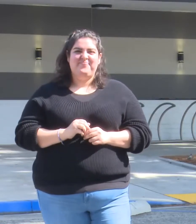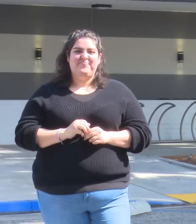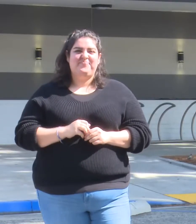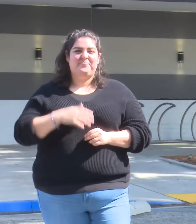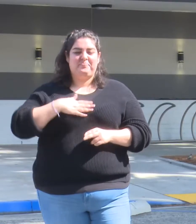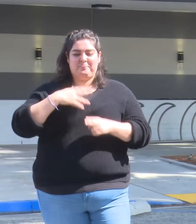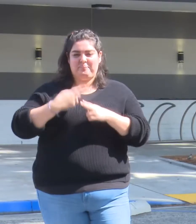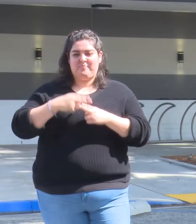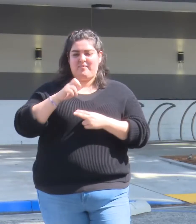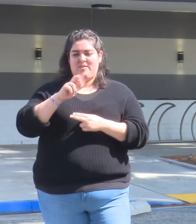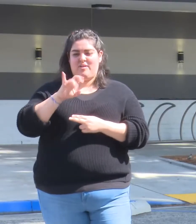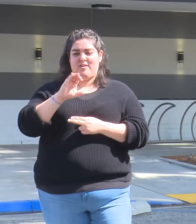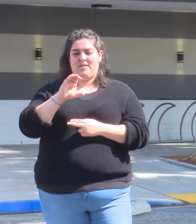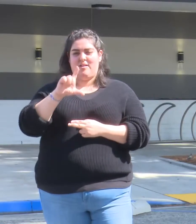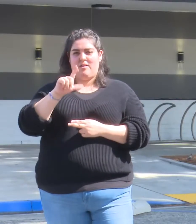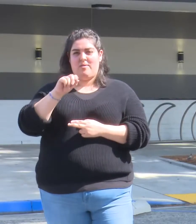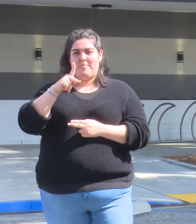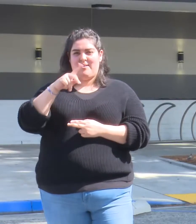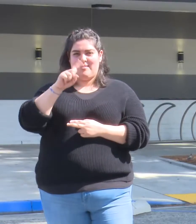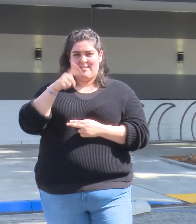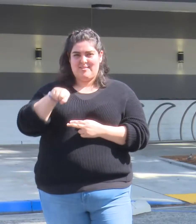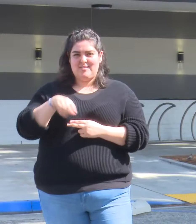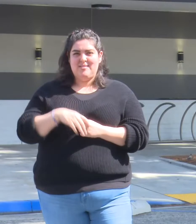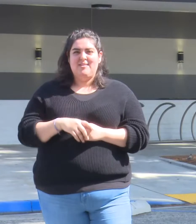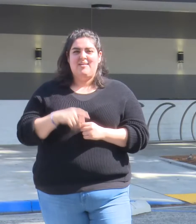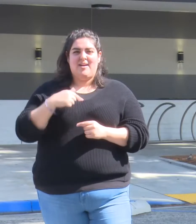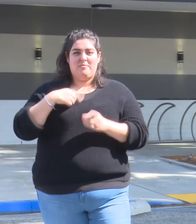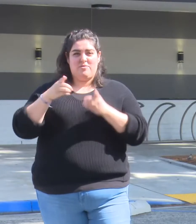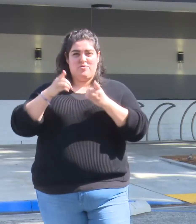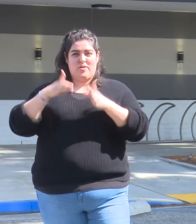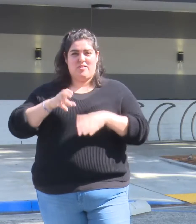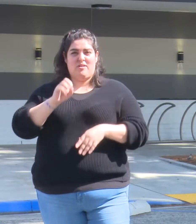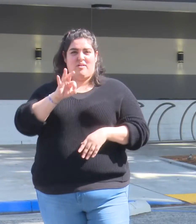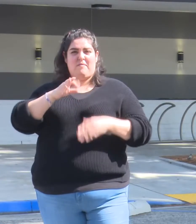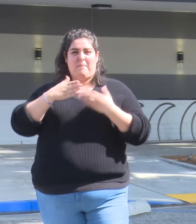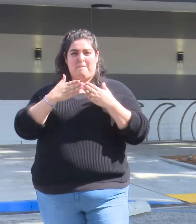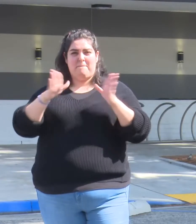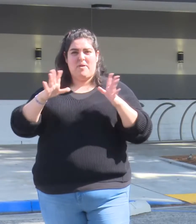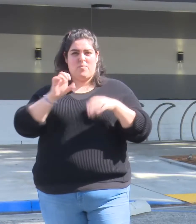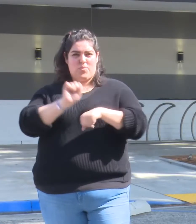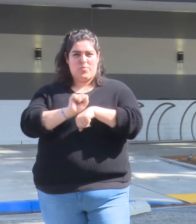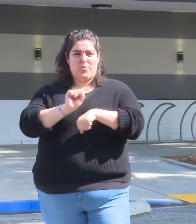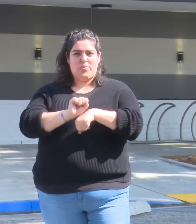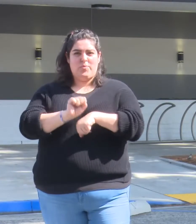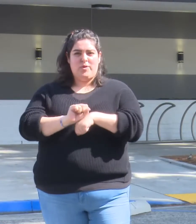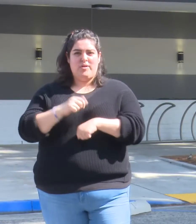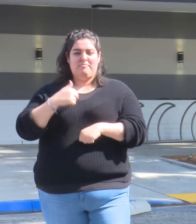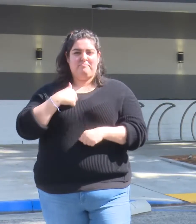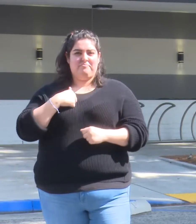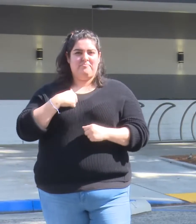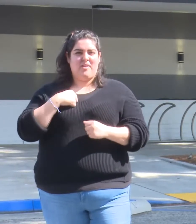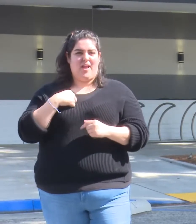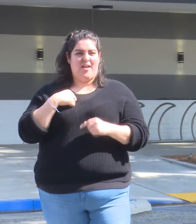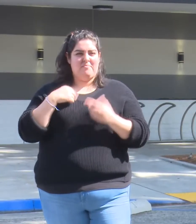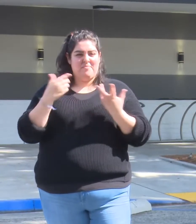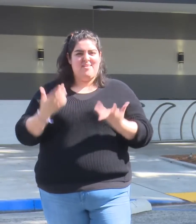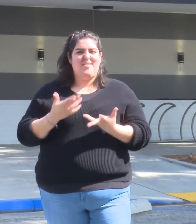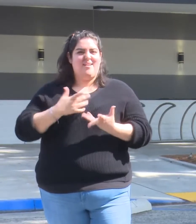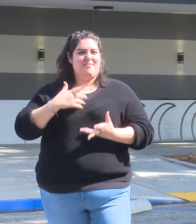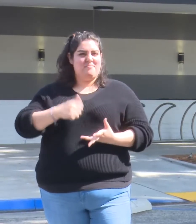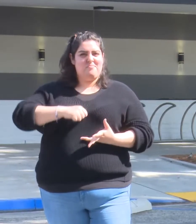My name is Eric Lopez. I am your Director of Public Works, and I serve in this position with